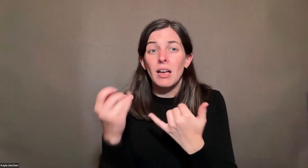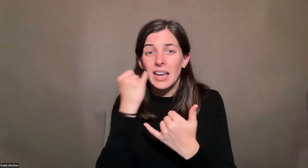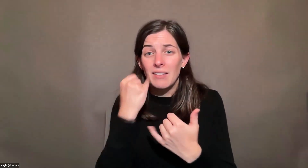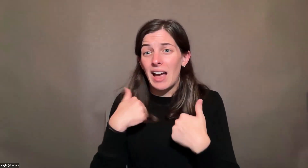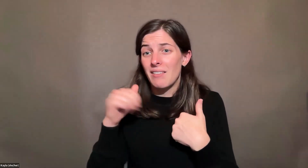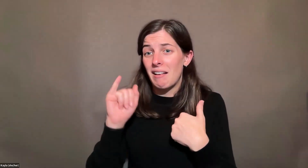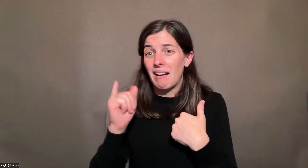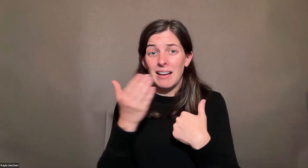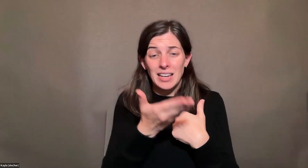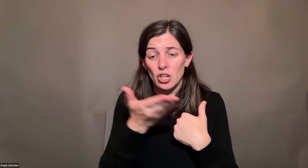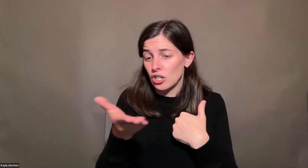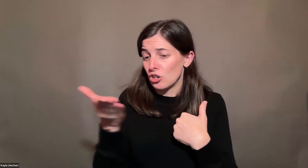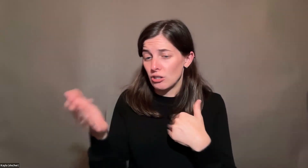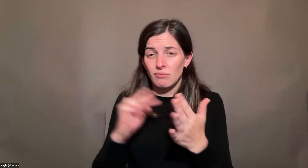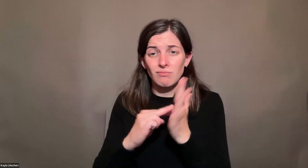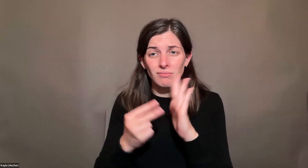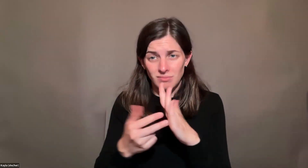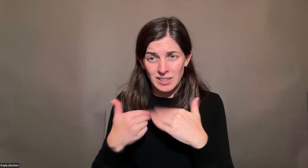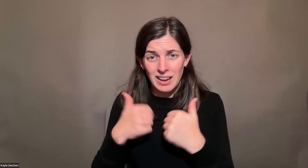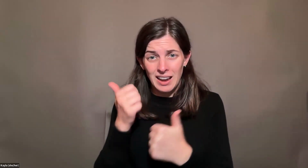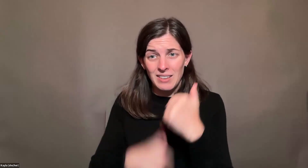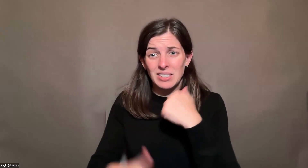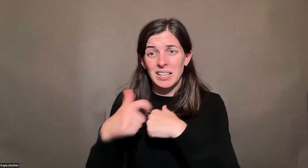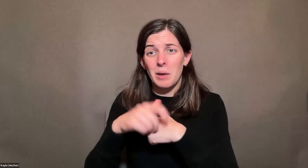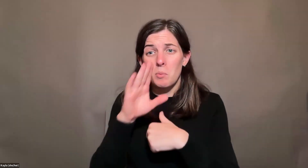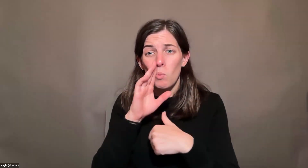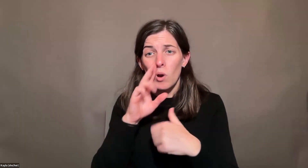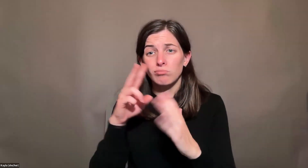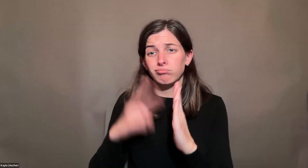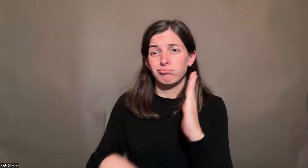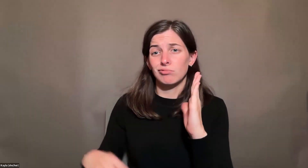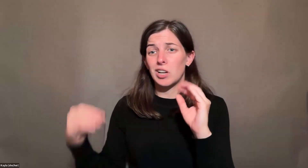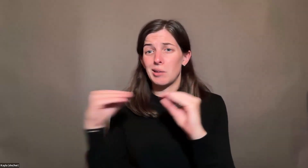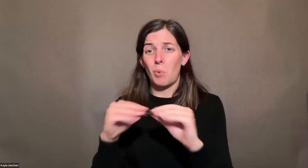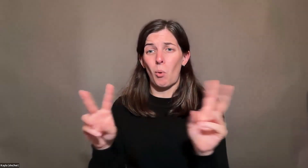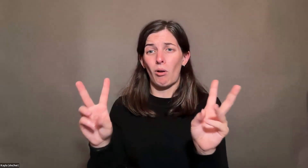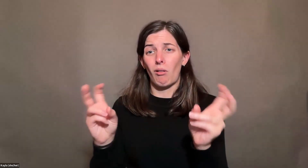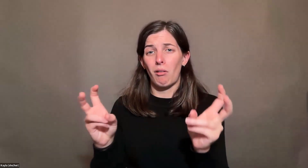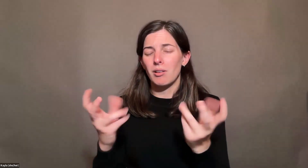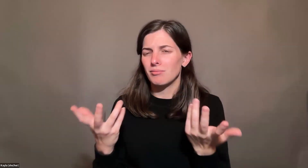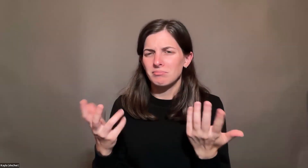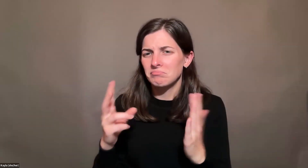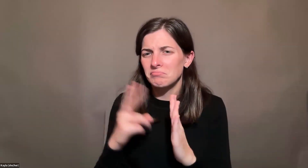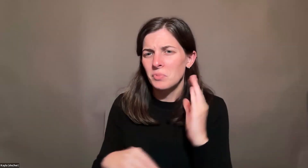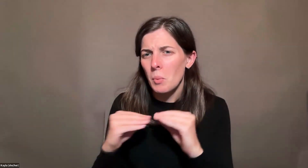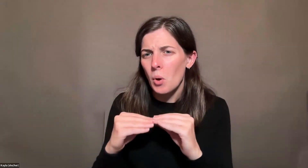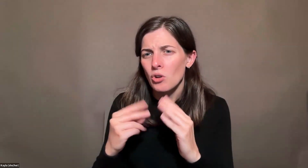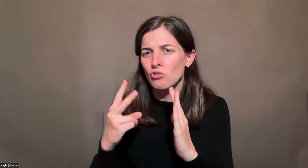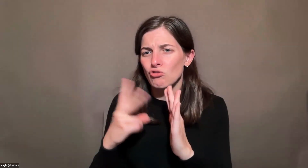time screen reader comes into here and read more, read more. But the thing is that,